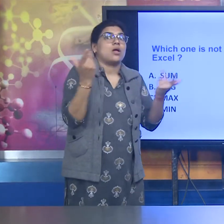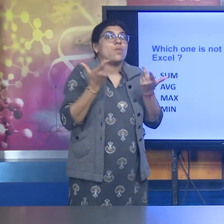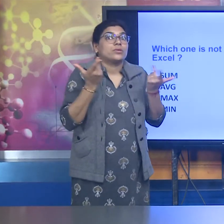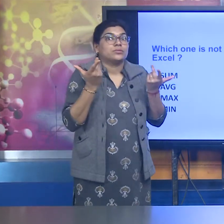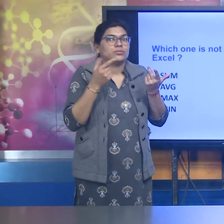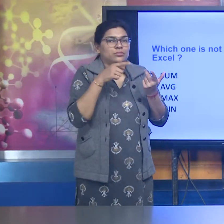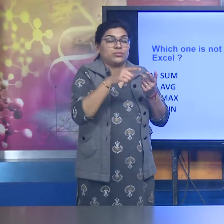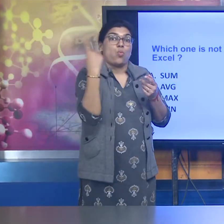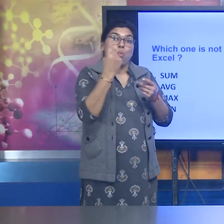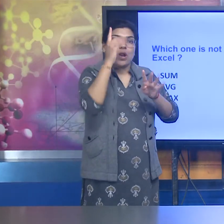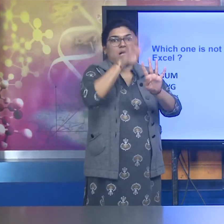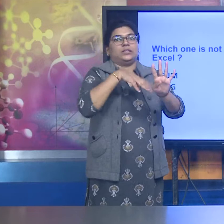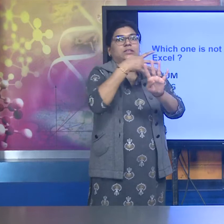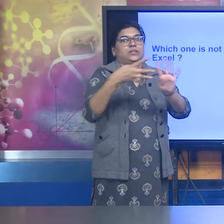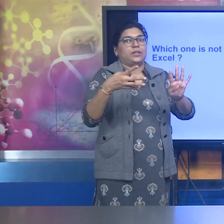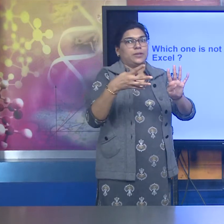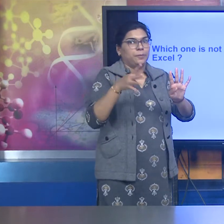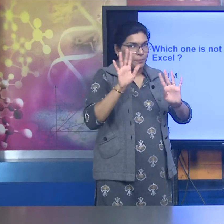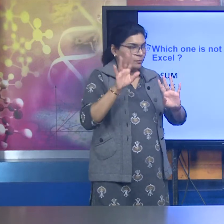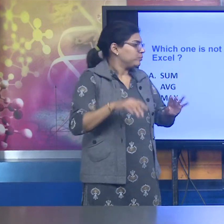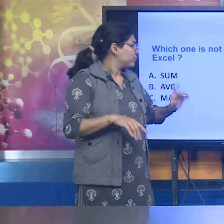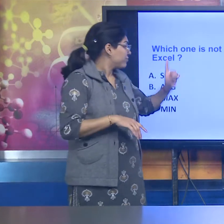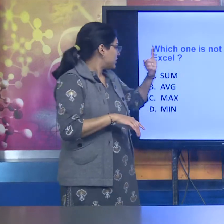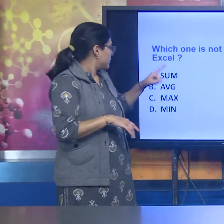MS Excel?